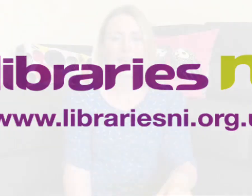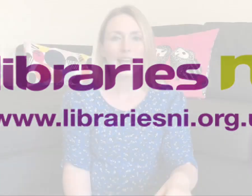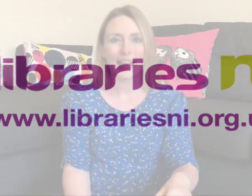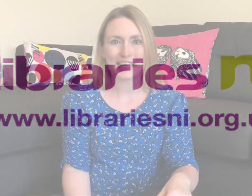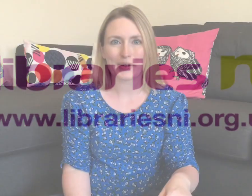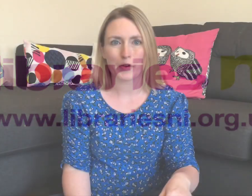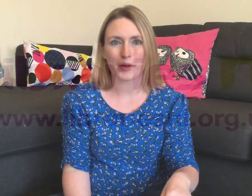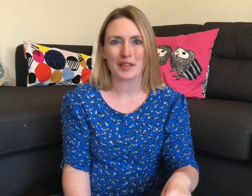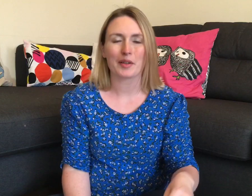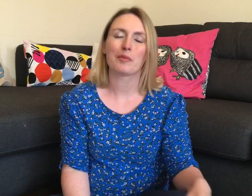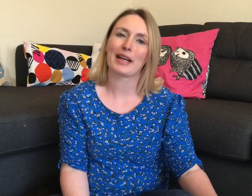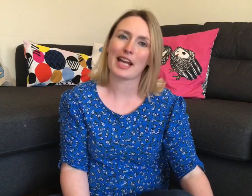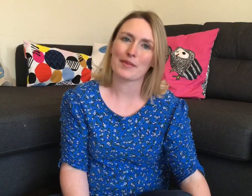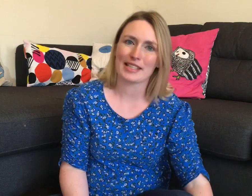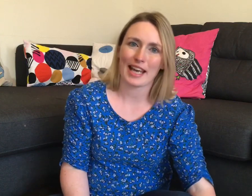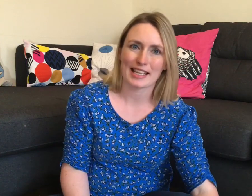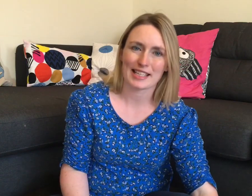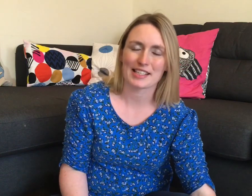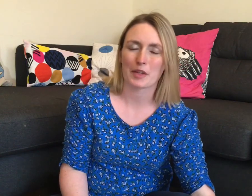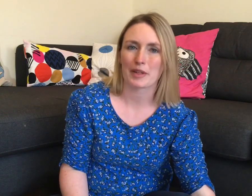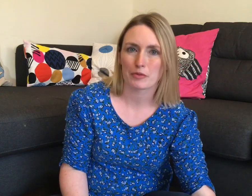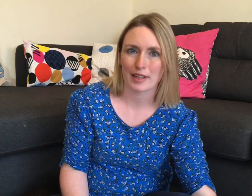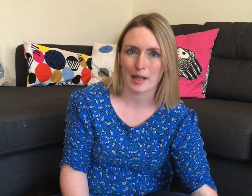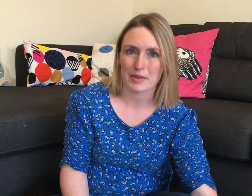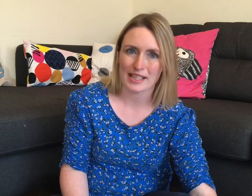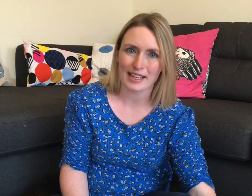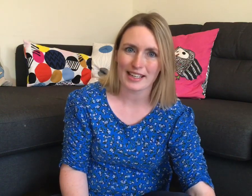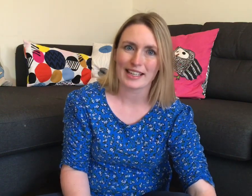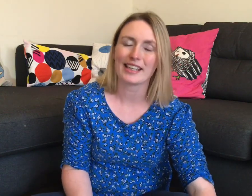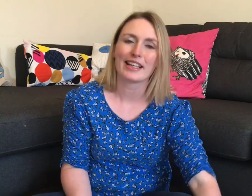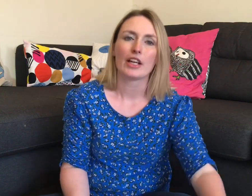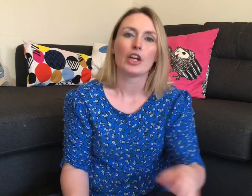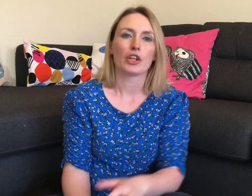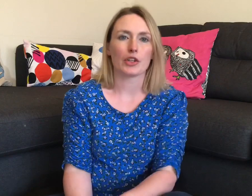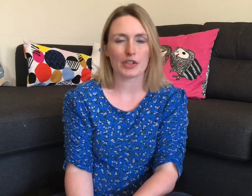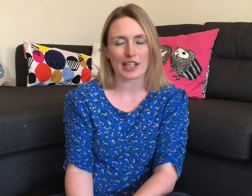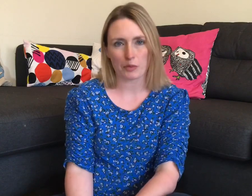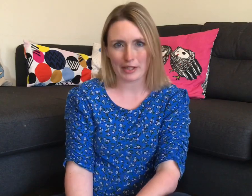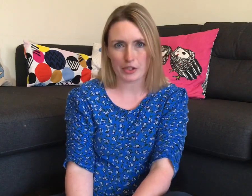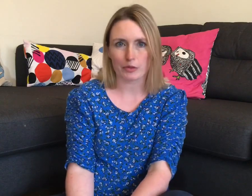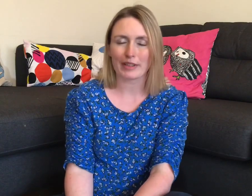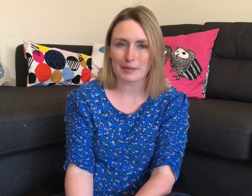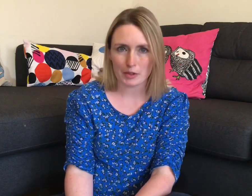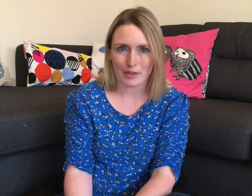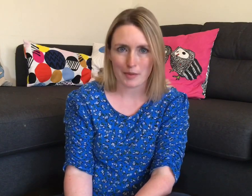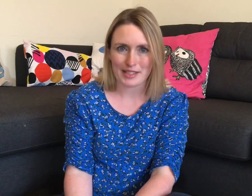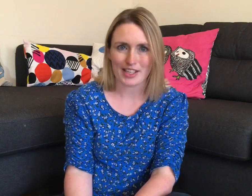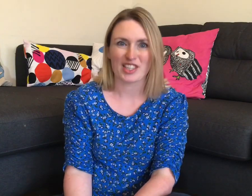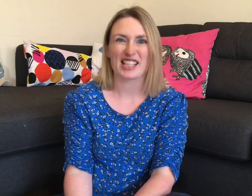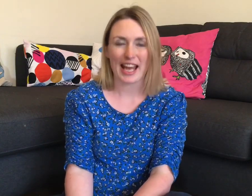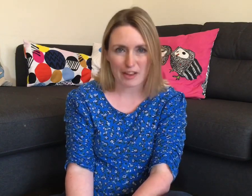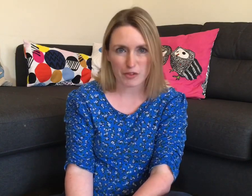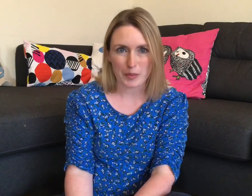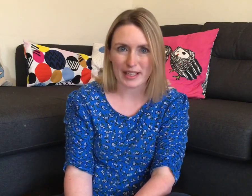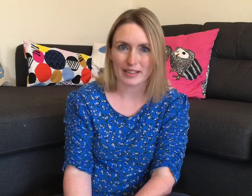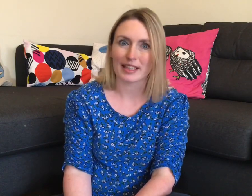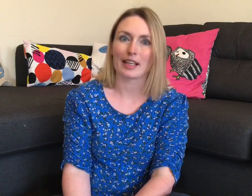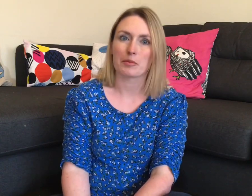Hello everyone, my name is Kate and I work for Libraries NI. Usually we do rhythm and rhyme sessions every week in the library